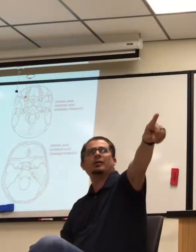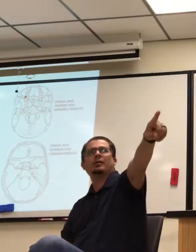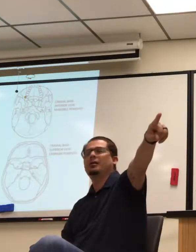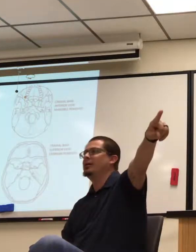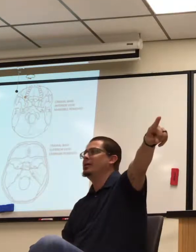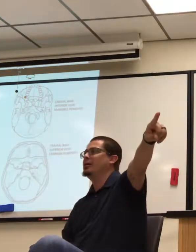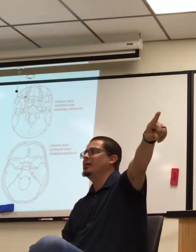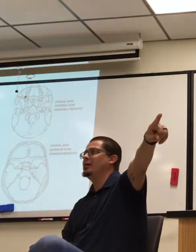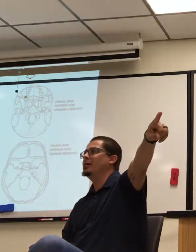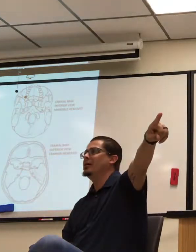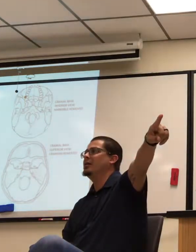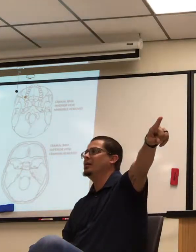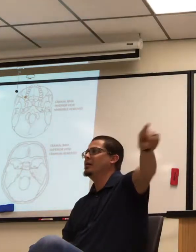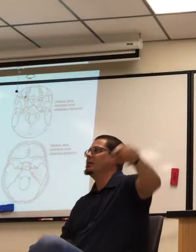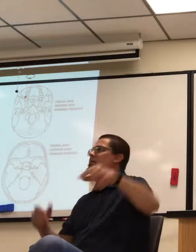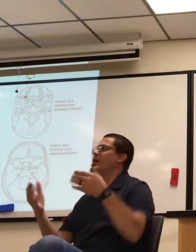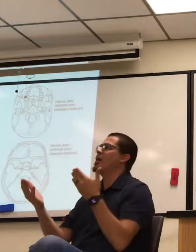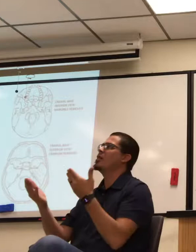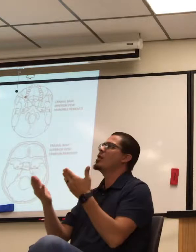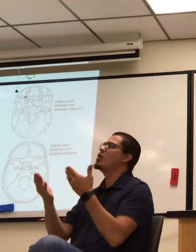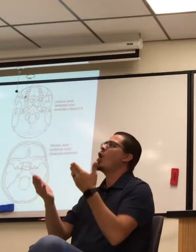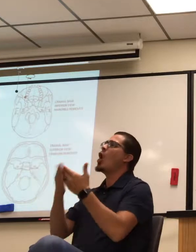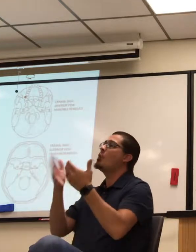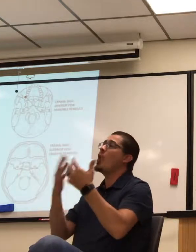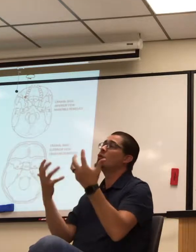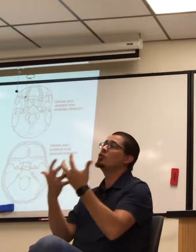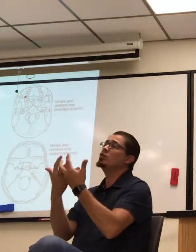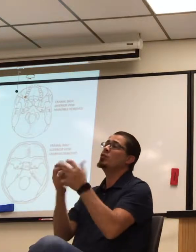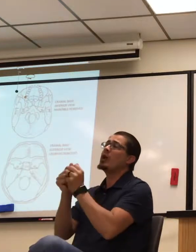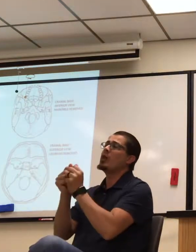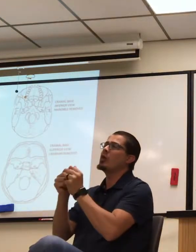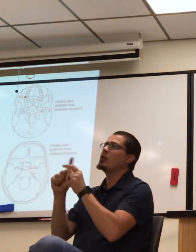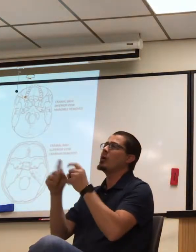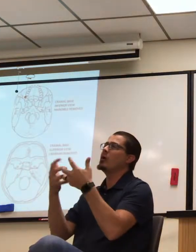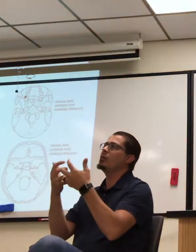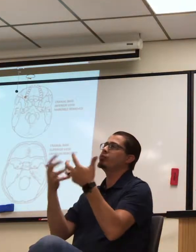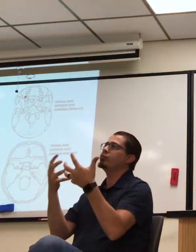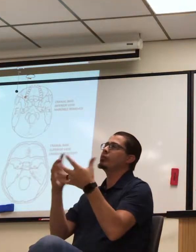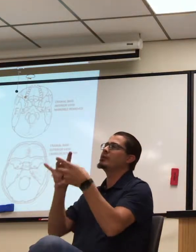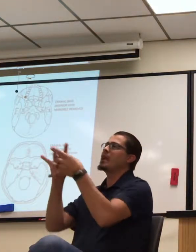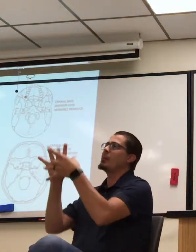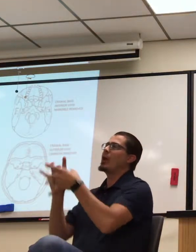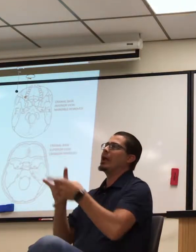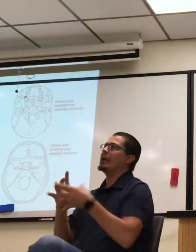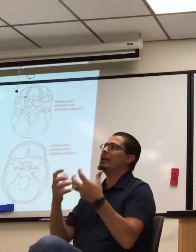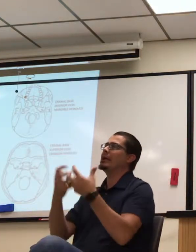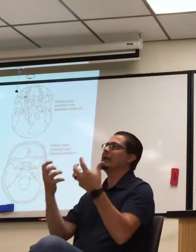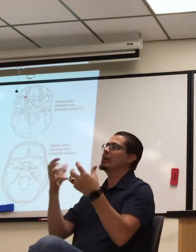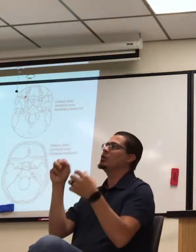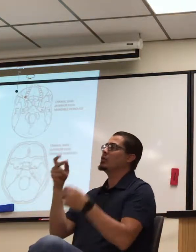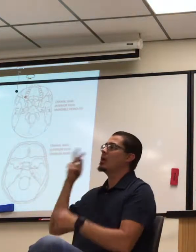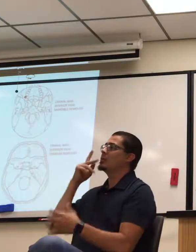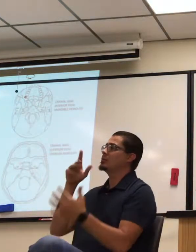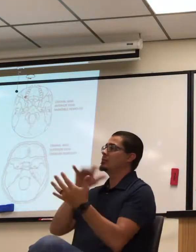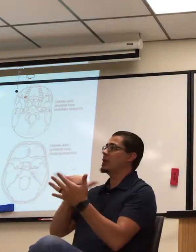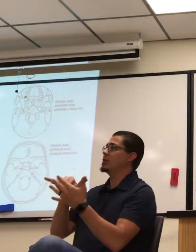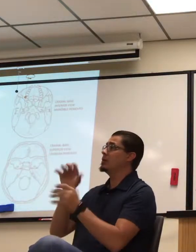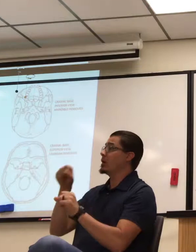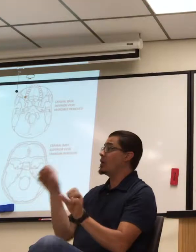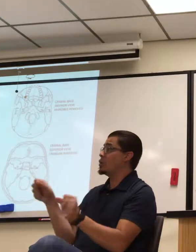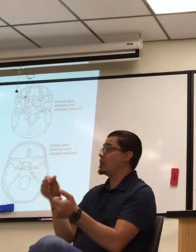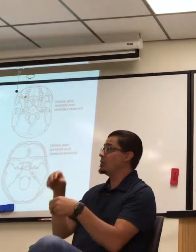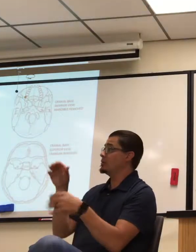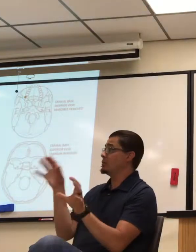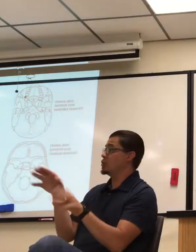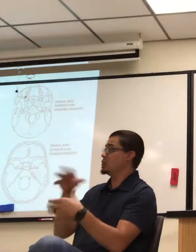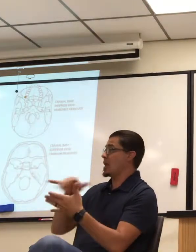that's another way to help you study the skull bones disarticulated, study the blasted skulls. You could do it in your app,